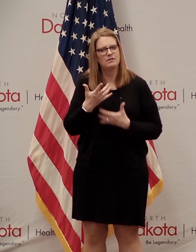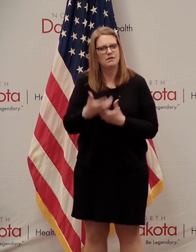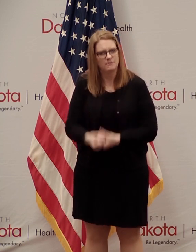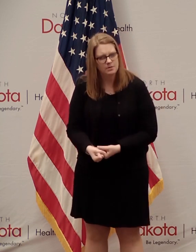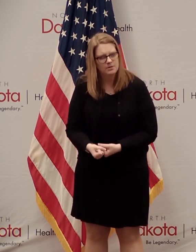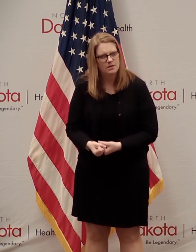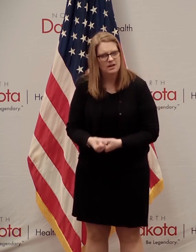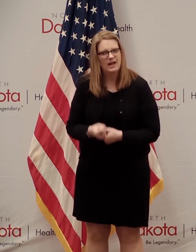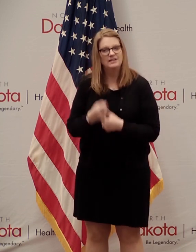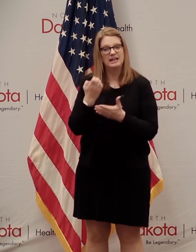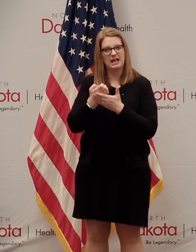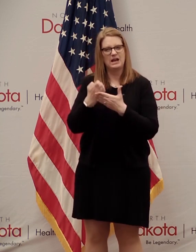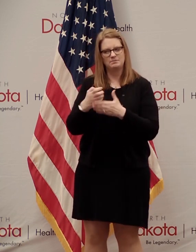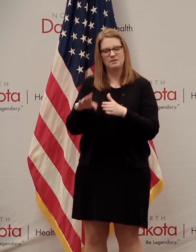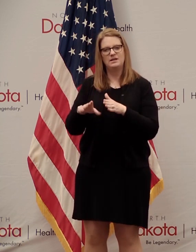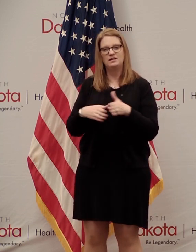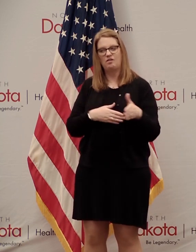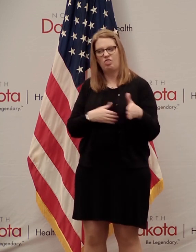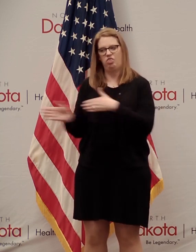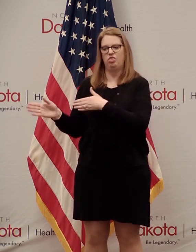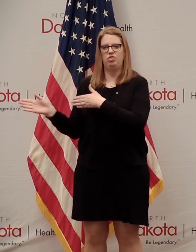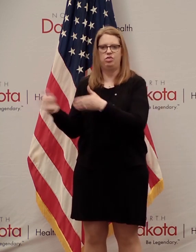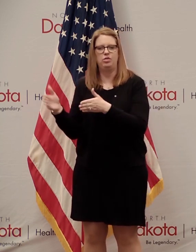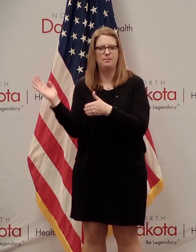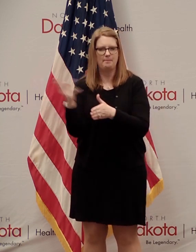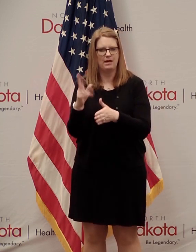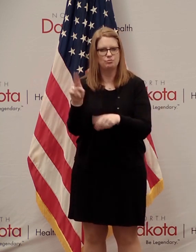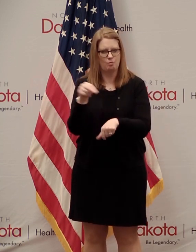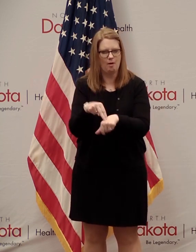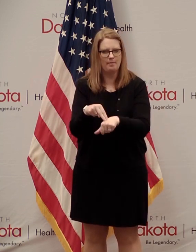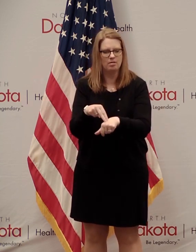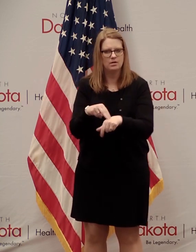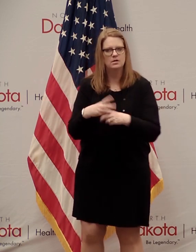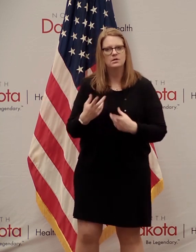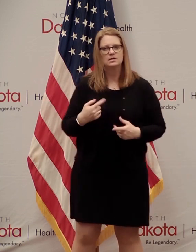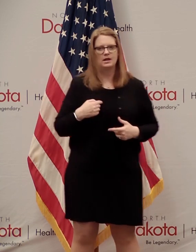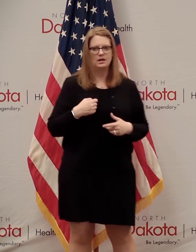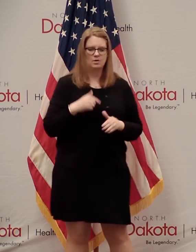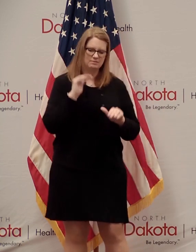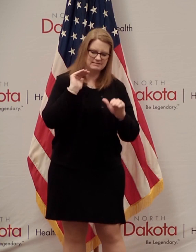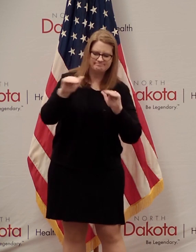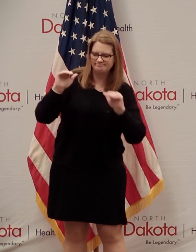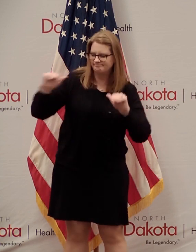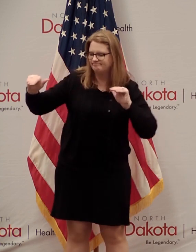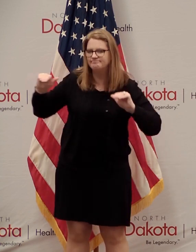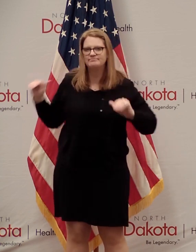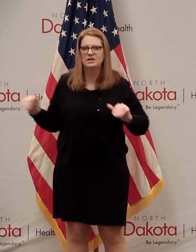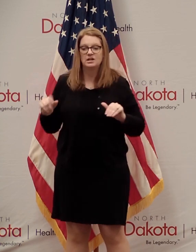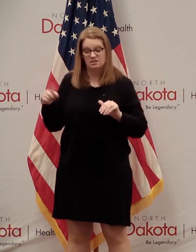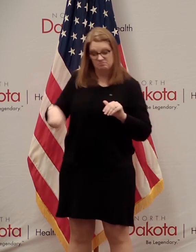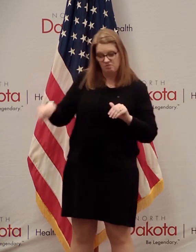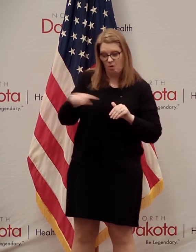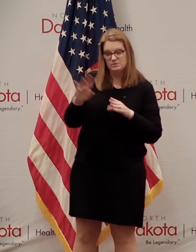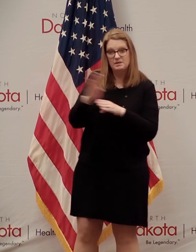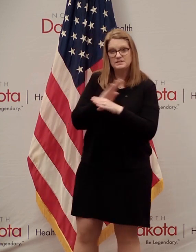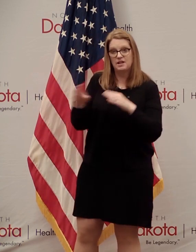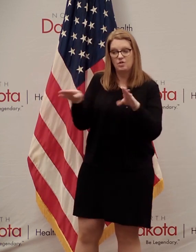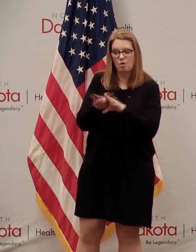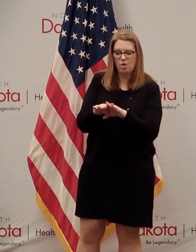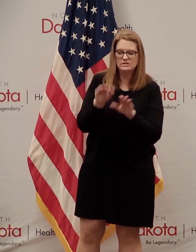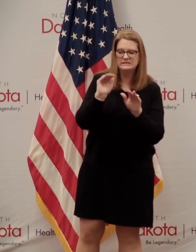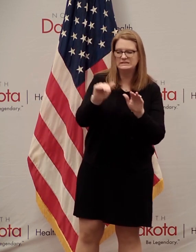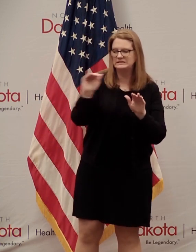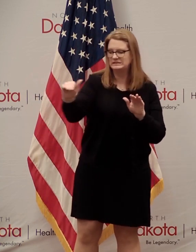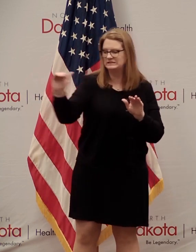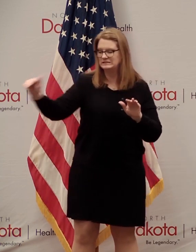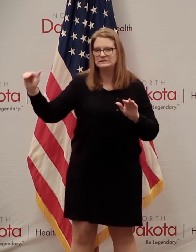last week, we began to extend invitations to associations that represented businesses that were closed. And using our networks,